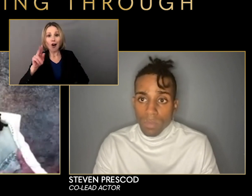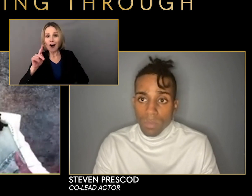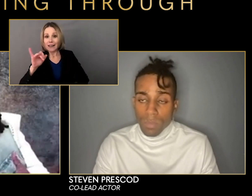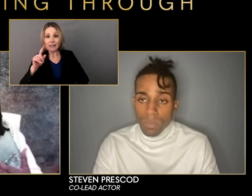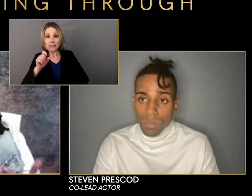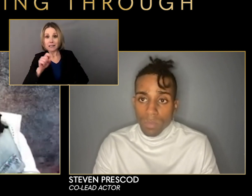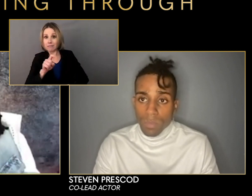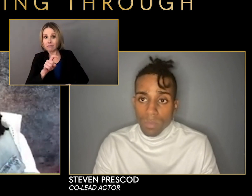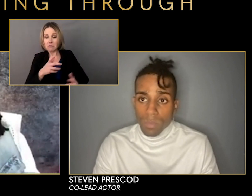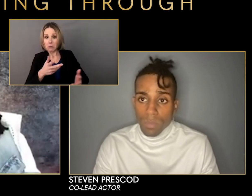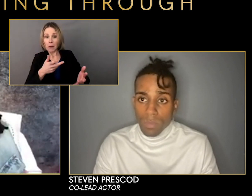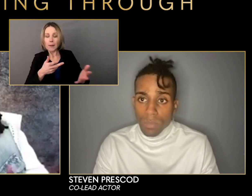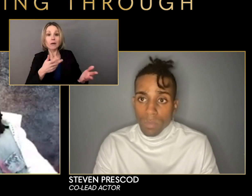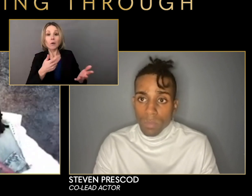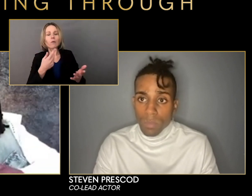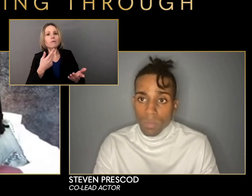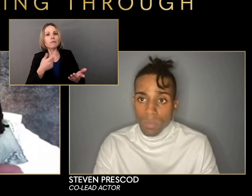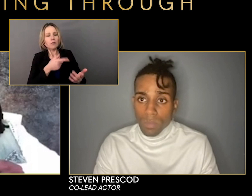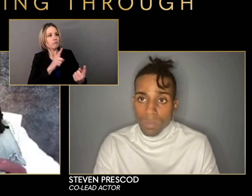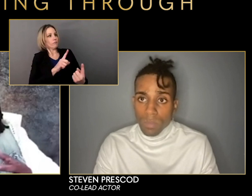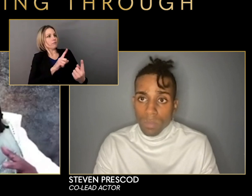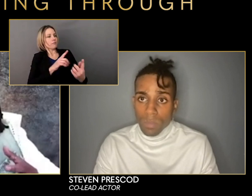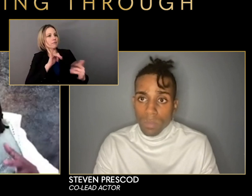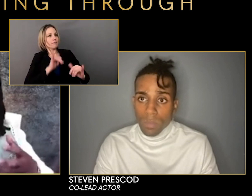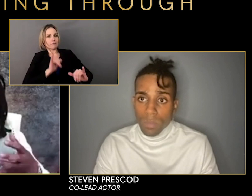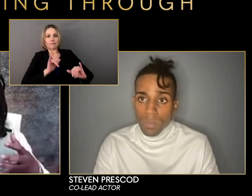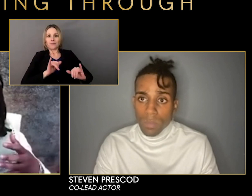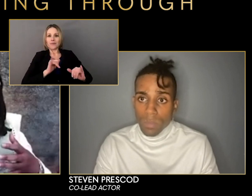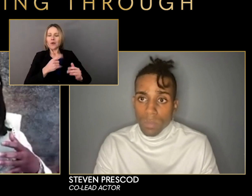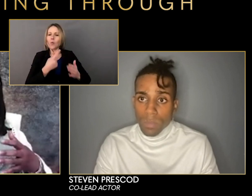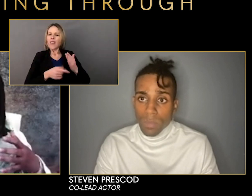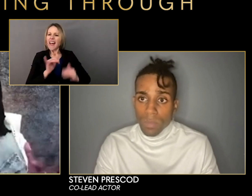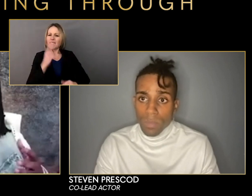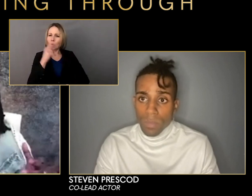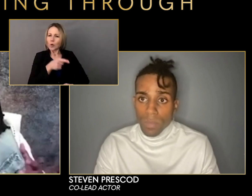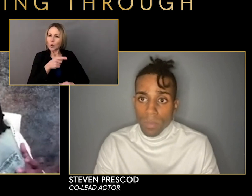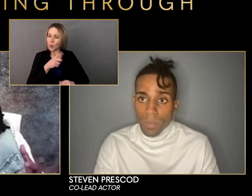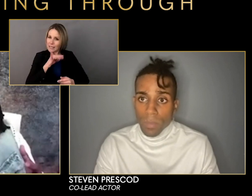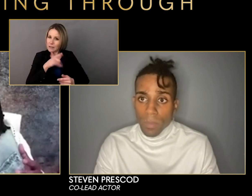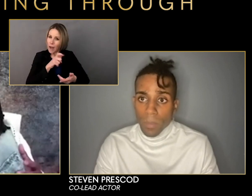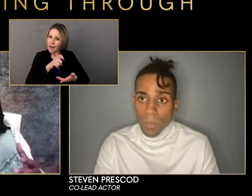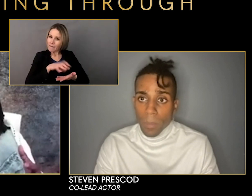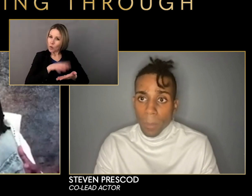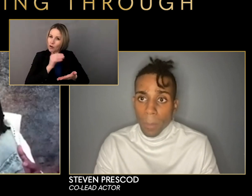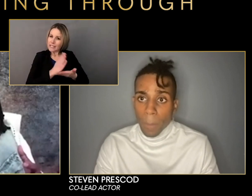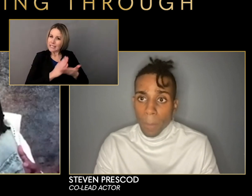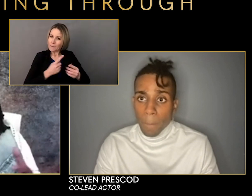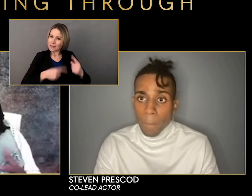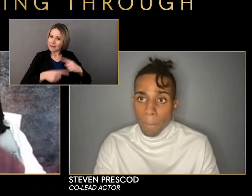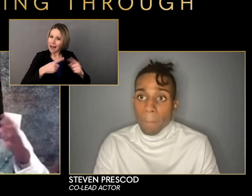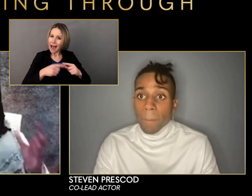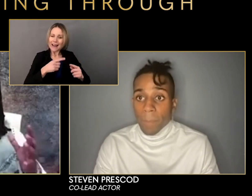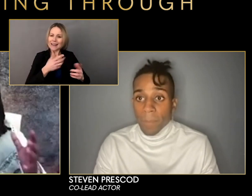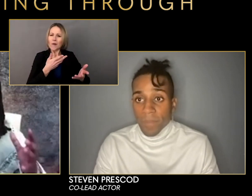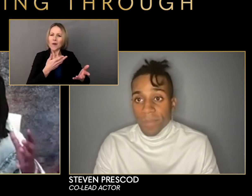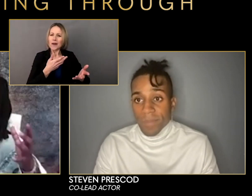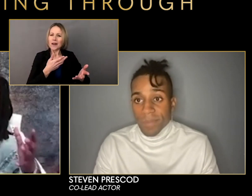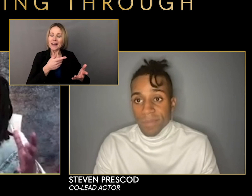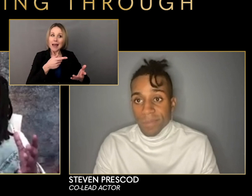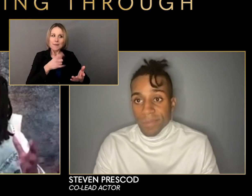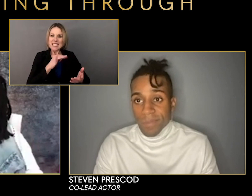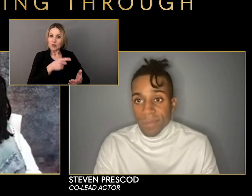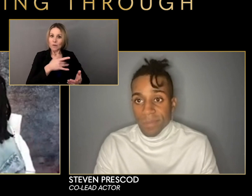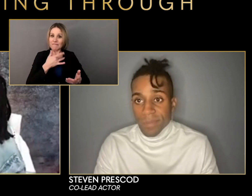to learn some signing? What did you have to do? And were you a little bit freaked out because you were in such